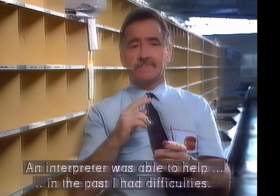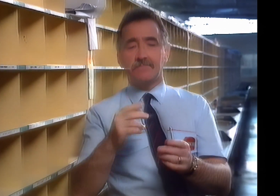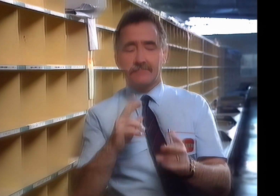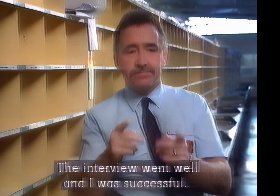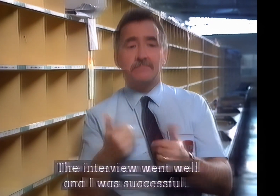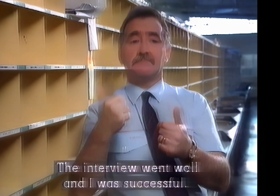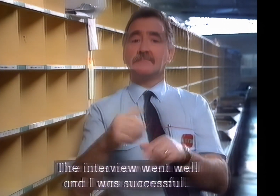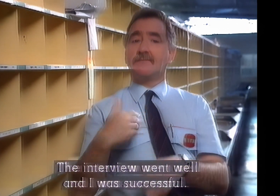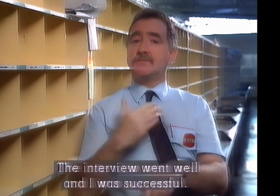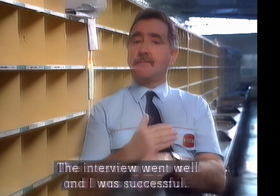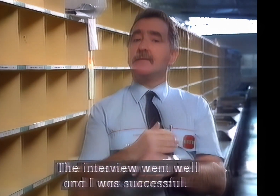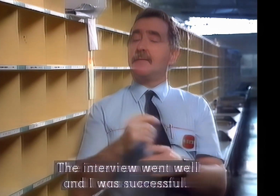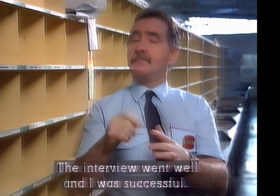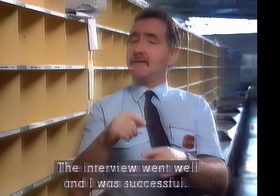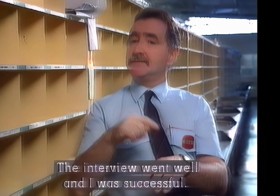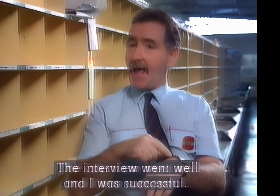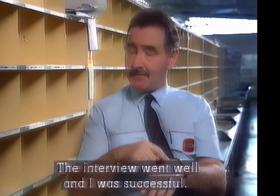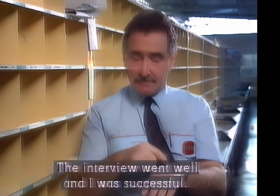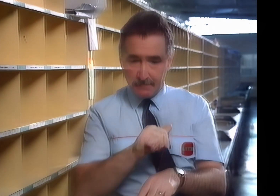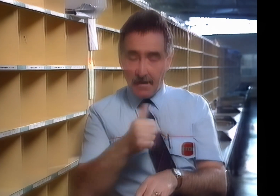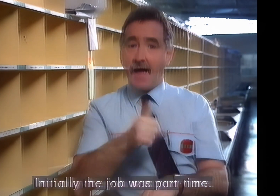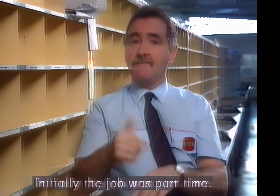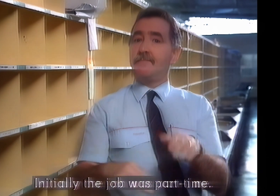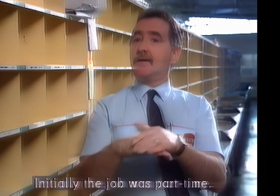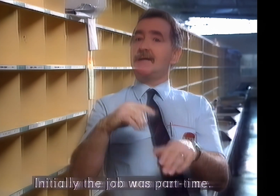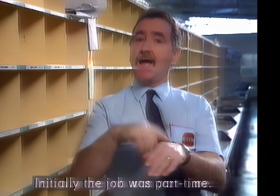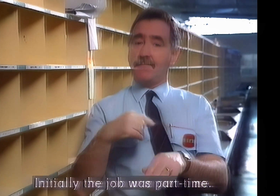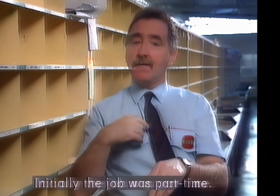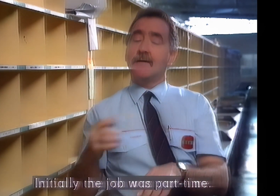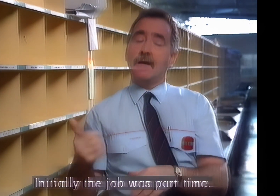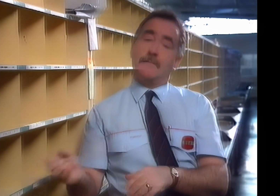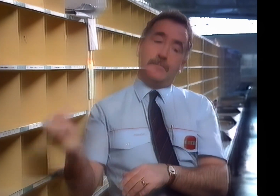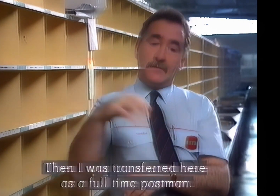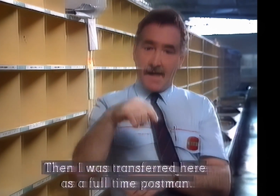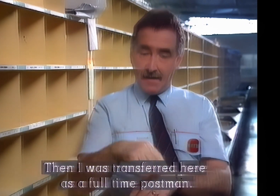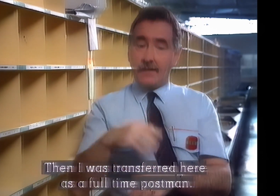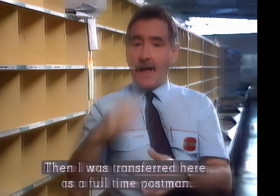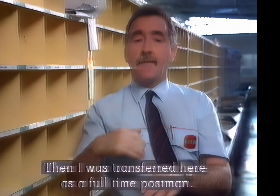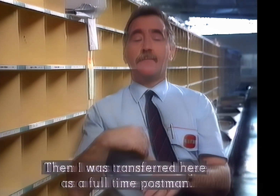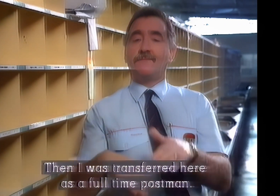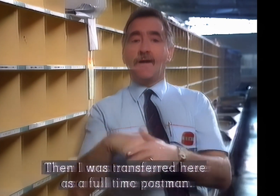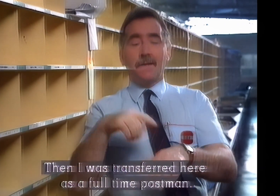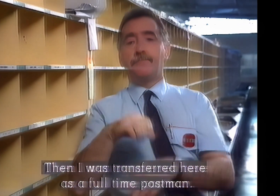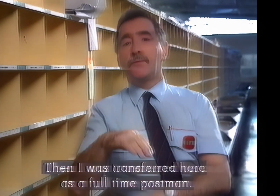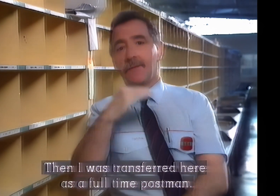difficulties. The interview went well and I was successful. The job was part-time to start, and then I changed to full-time and transferred here as a full-time